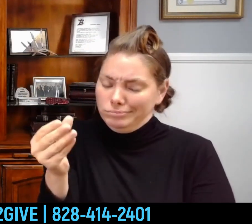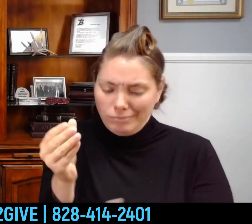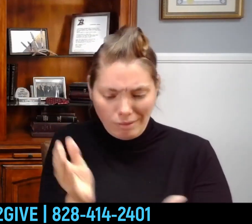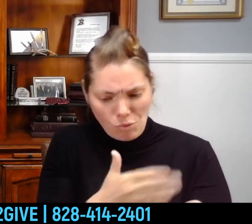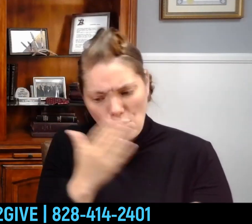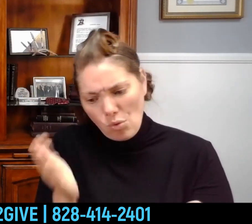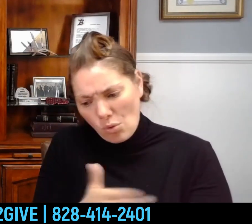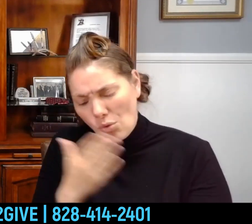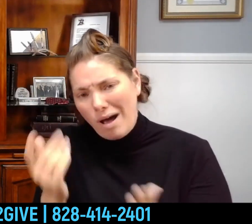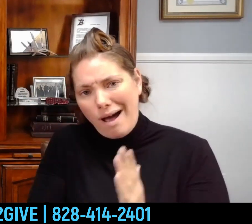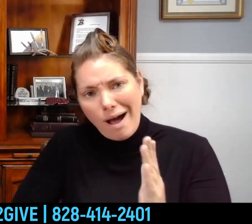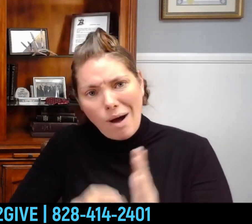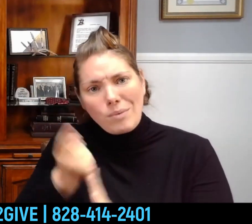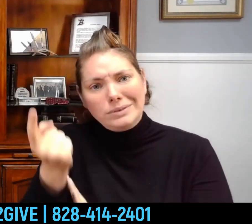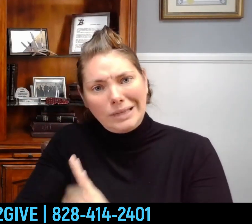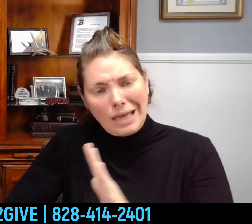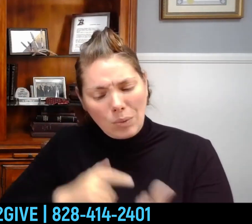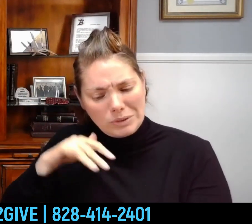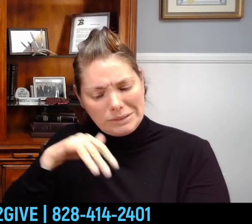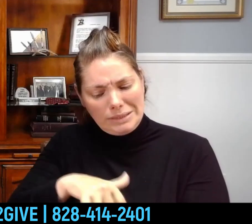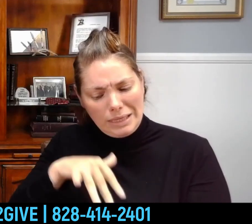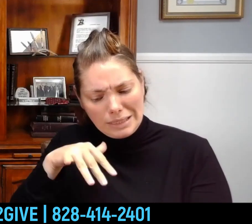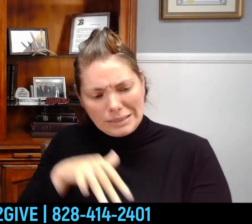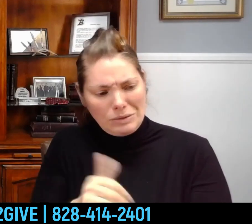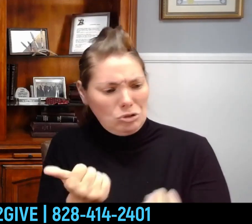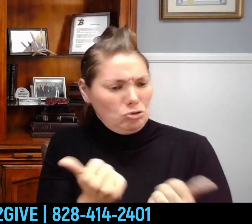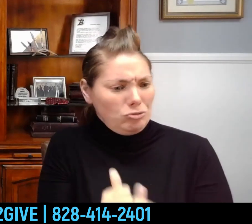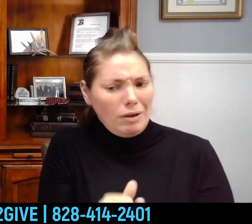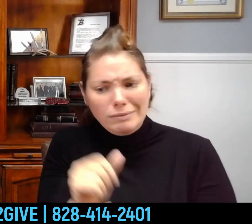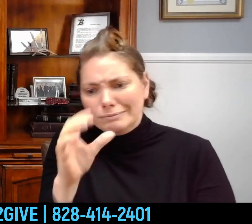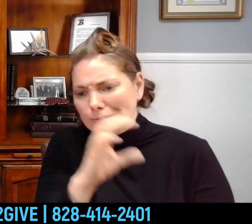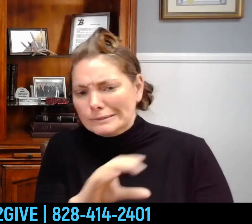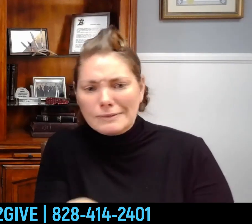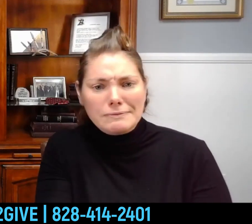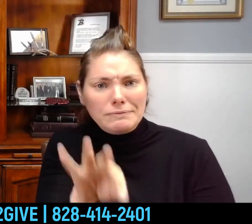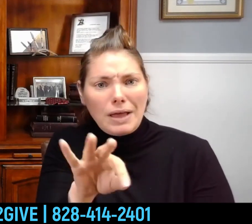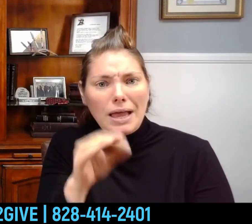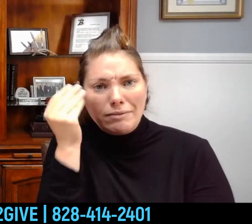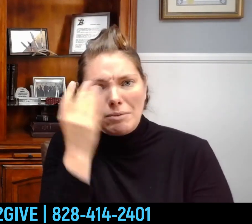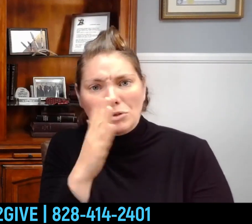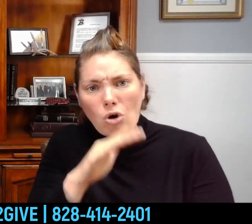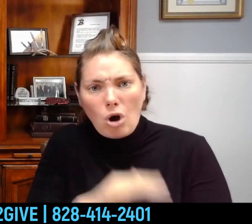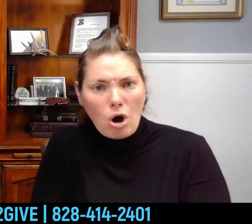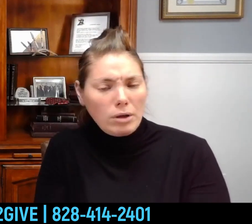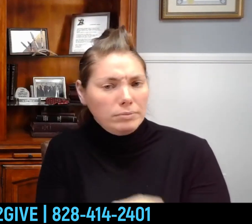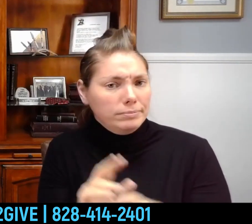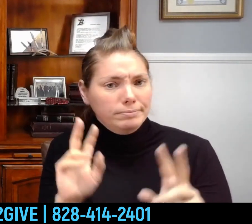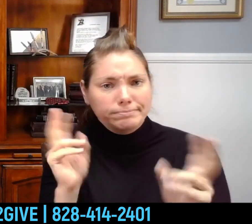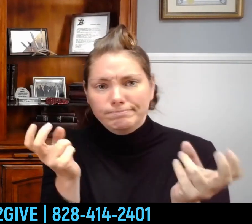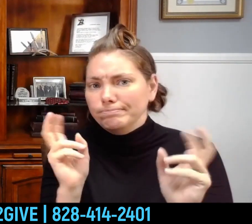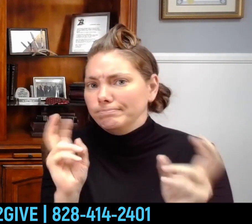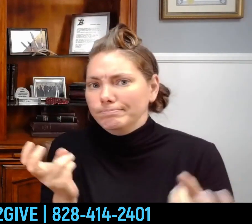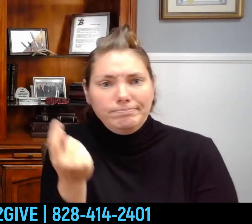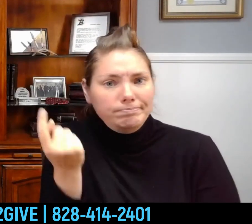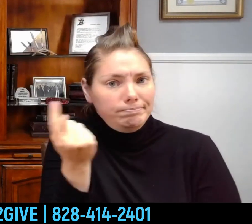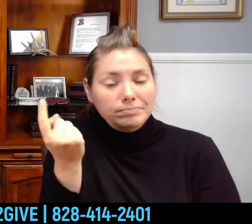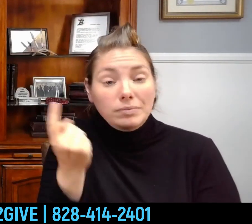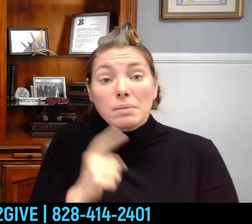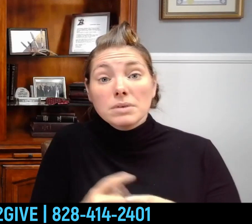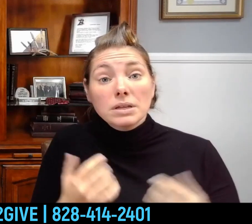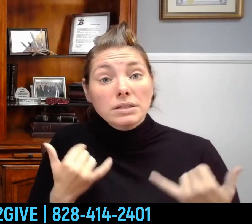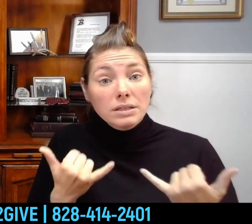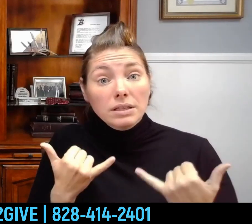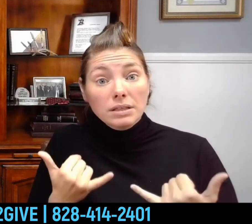and hours and hours studying and trying to find information on a particular topic. But